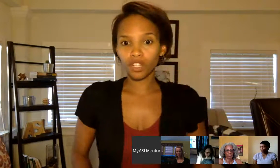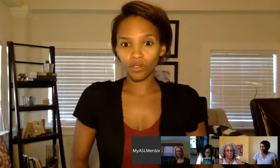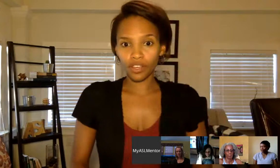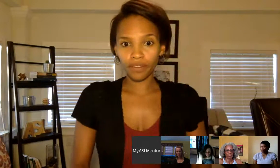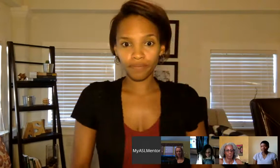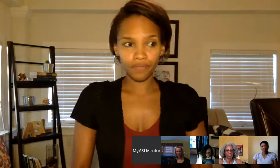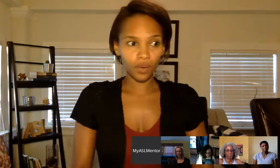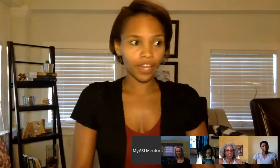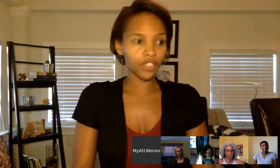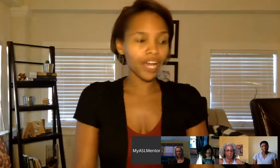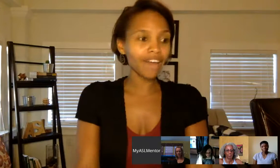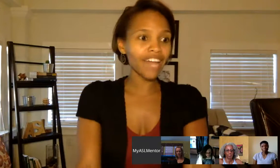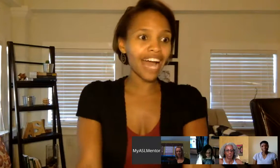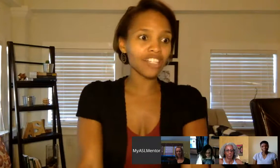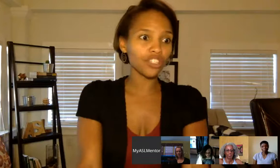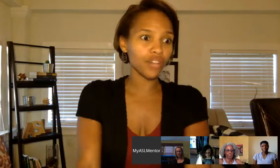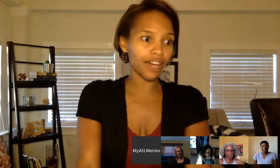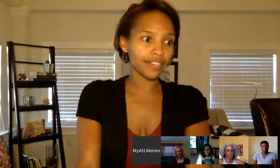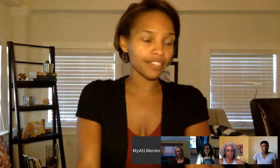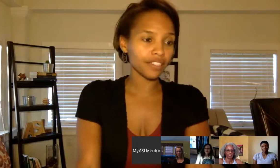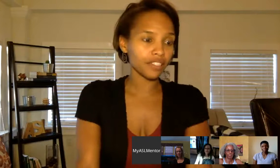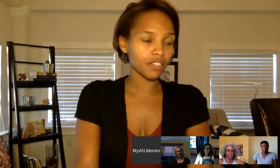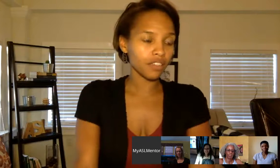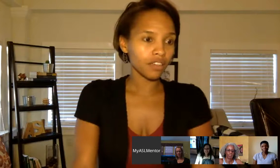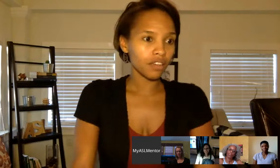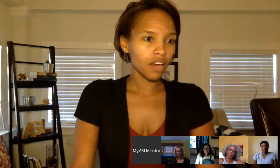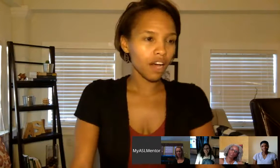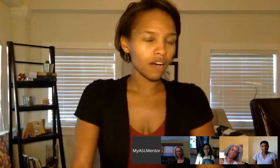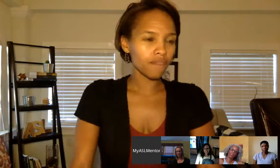sheep's clothing. Okay, so I have to ask you guys,